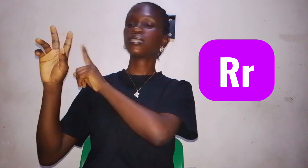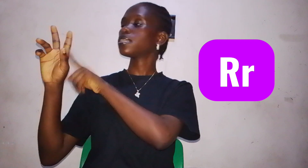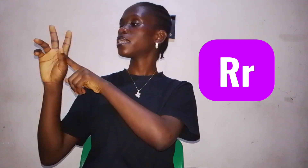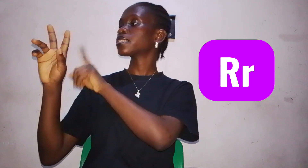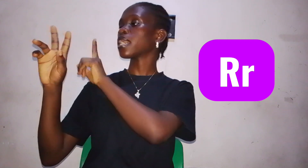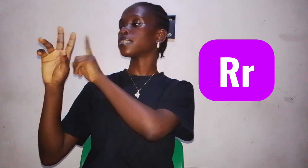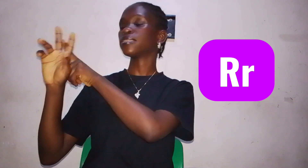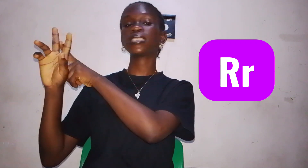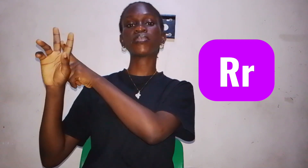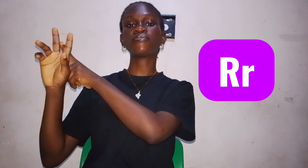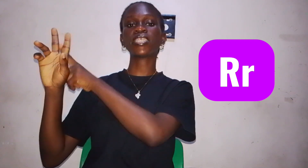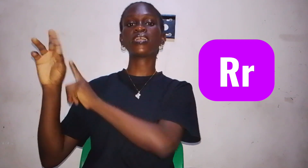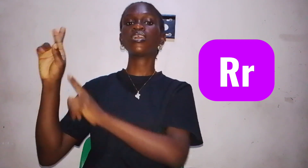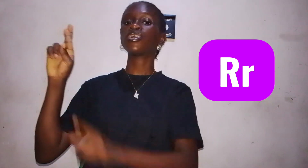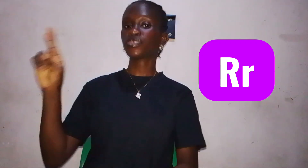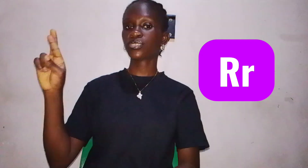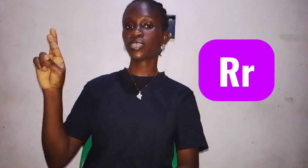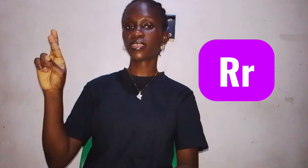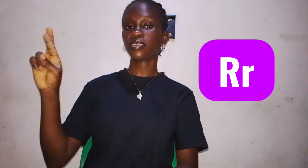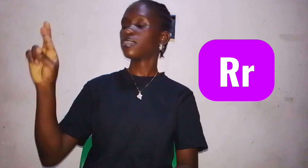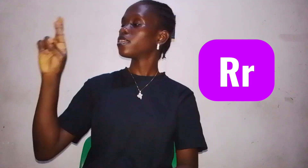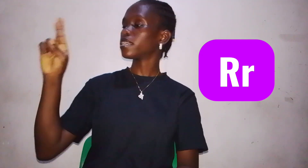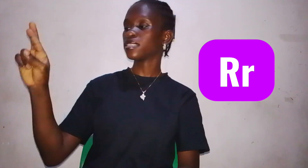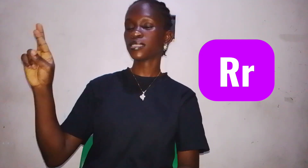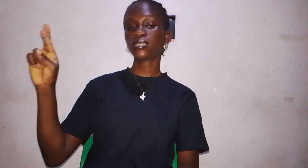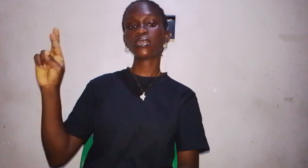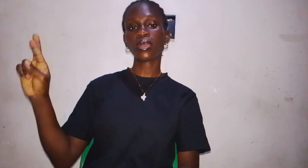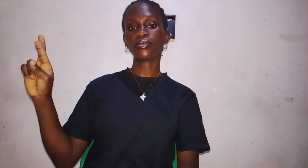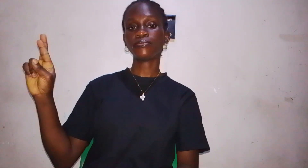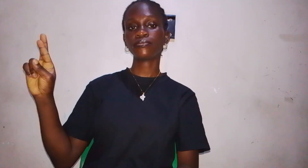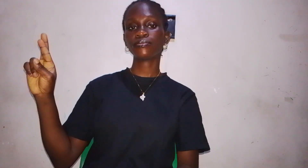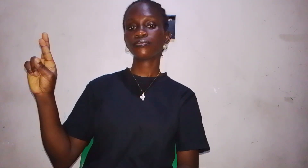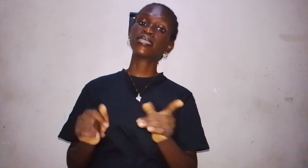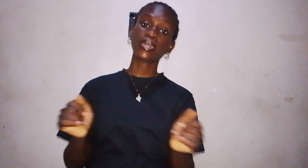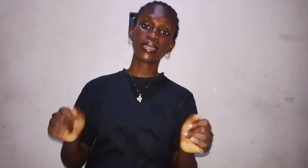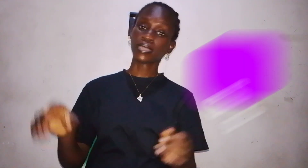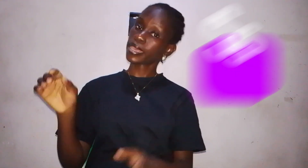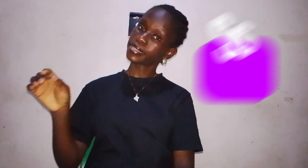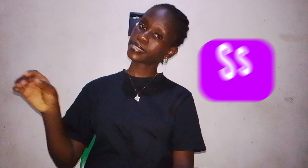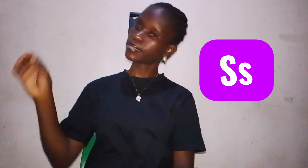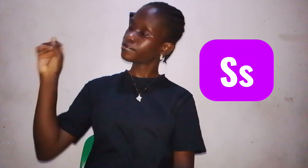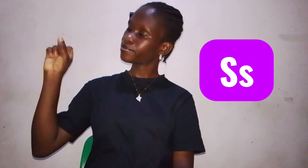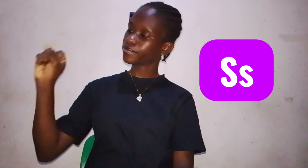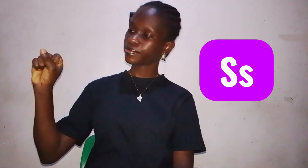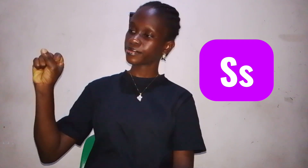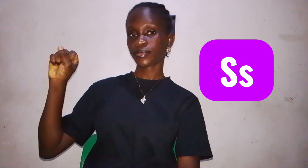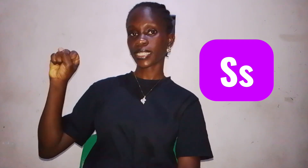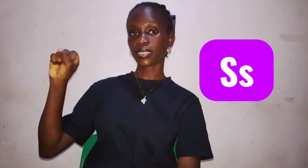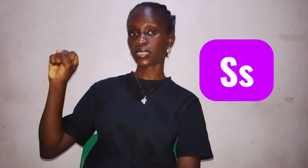this index and this middle finger crossed together like this. R. The next letter S, like